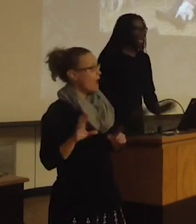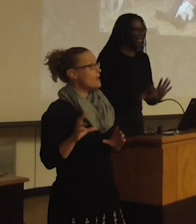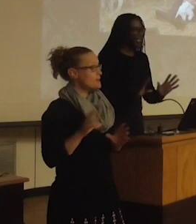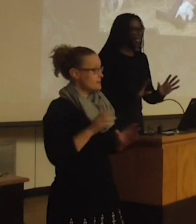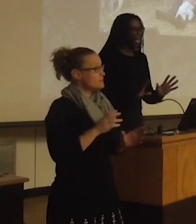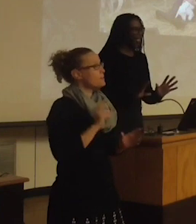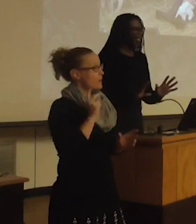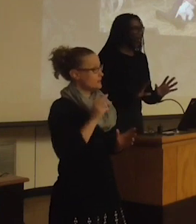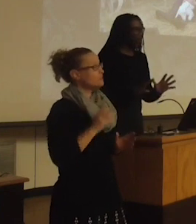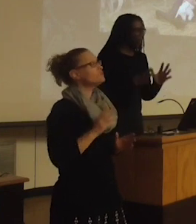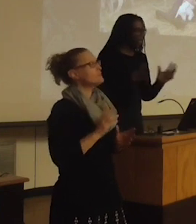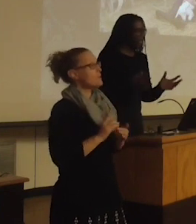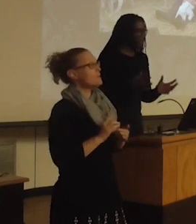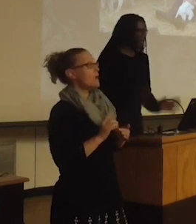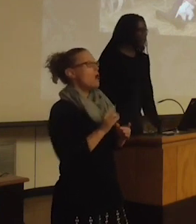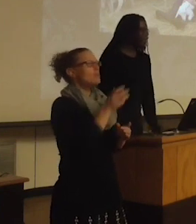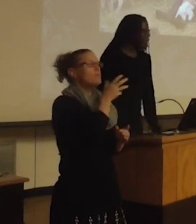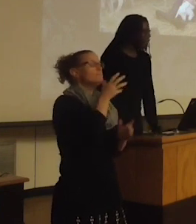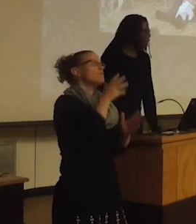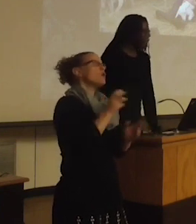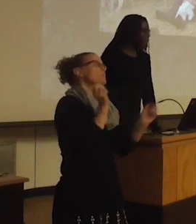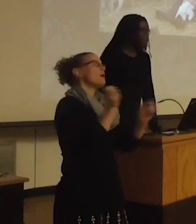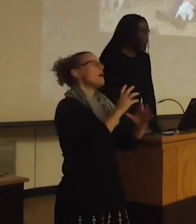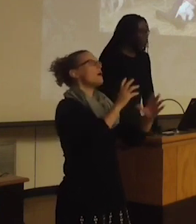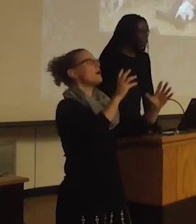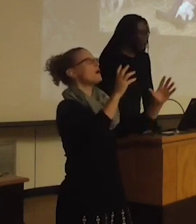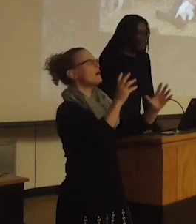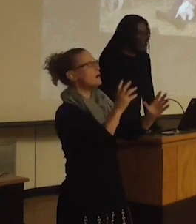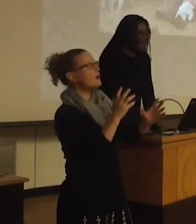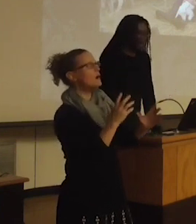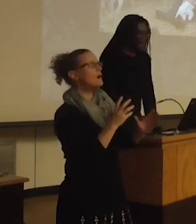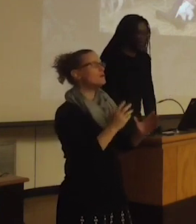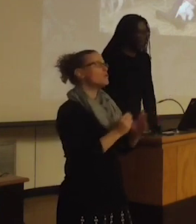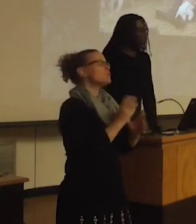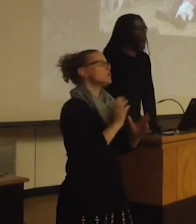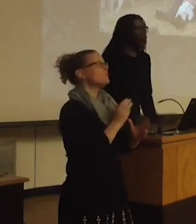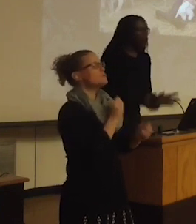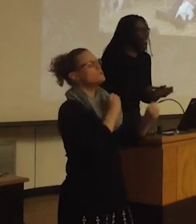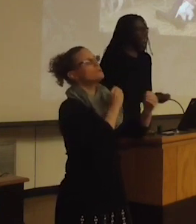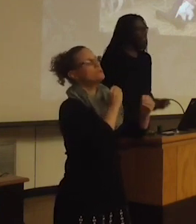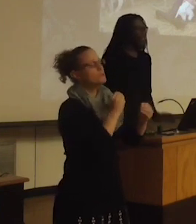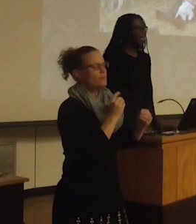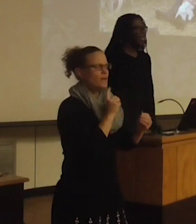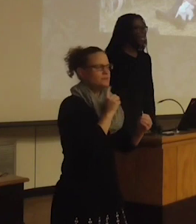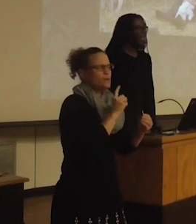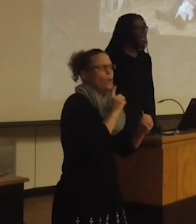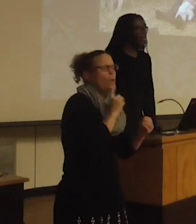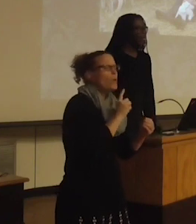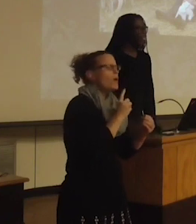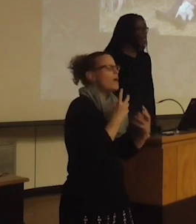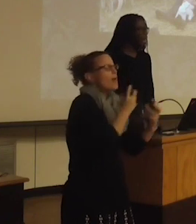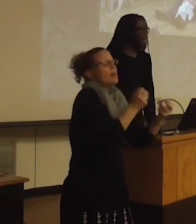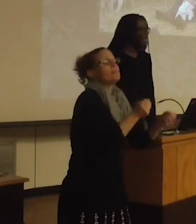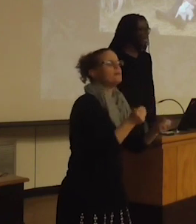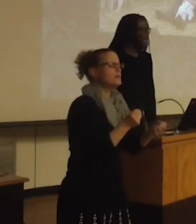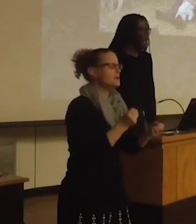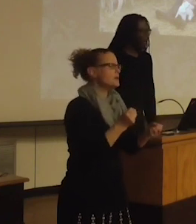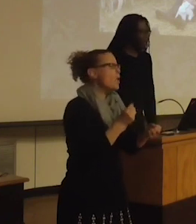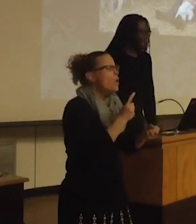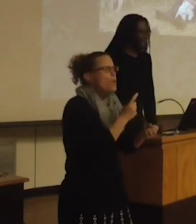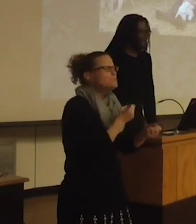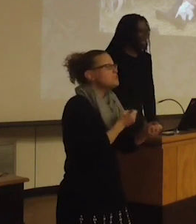this idealized archetypal image of the American farmer that is wholesome, that is, like,